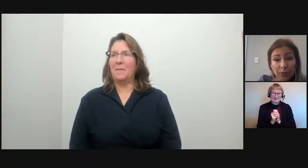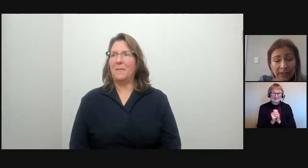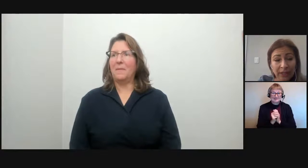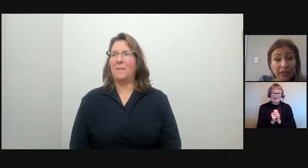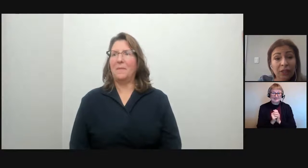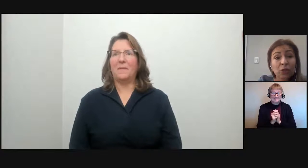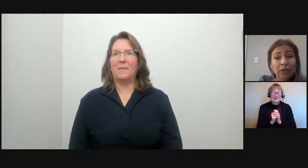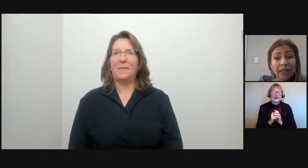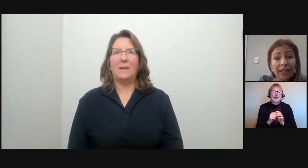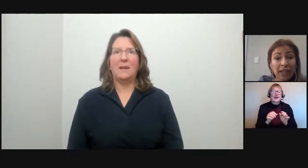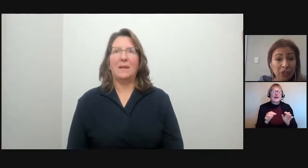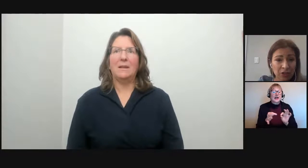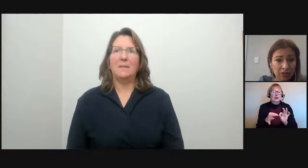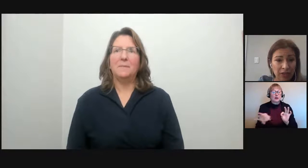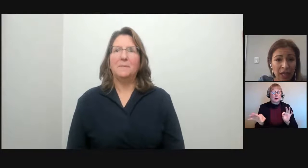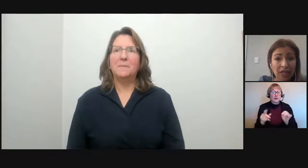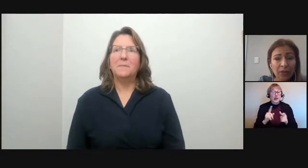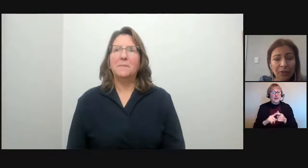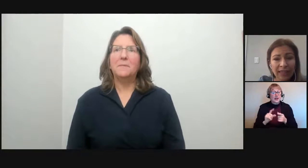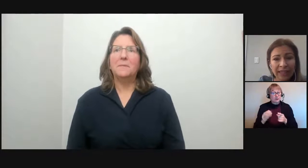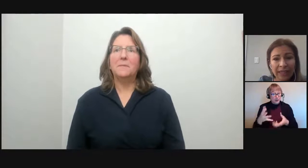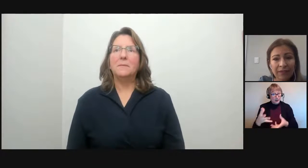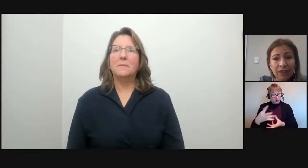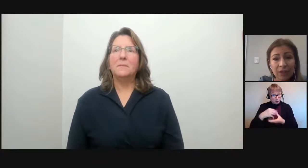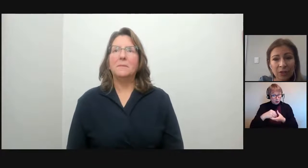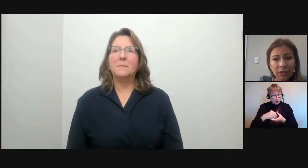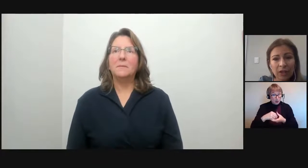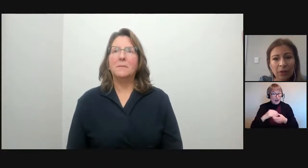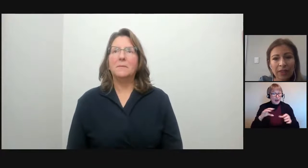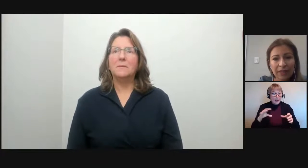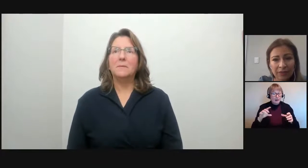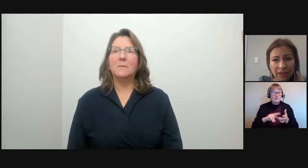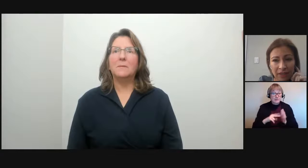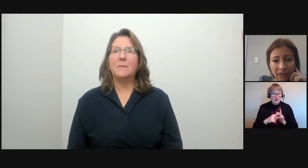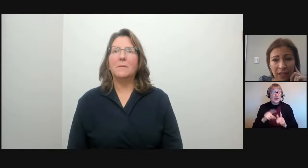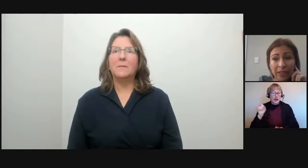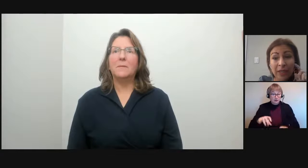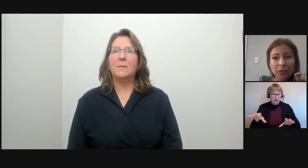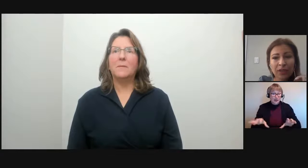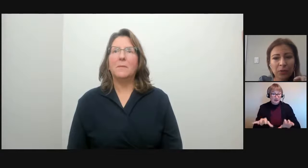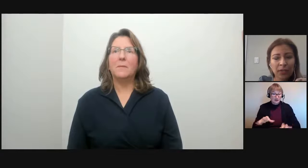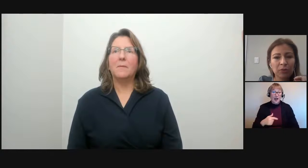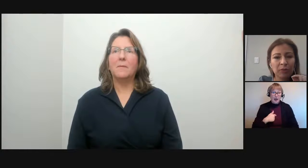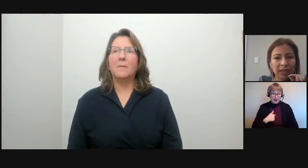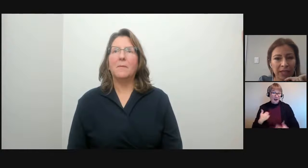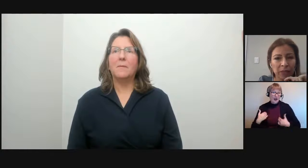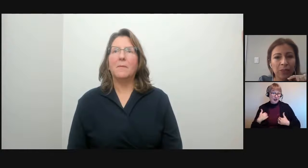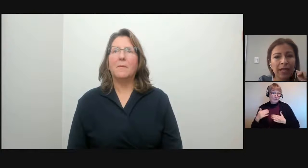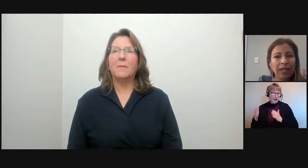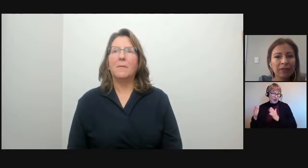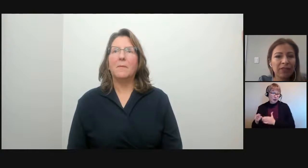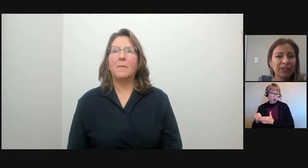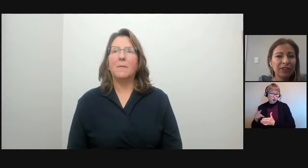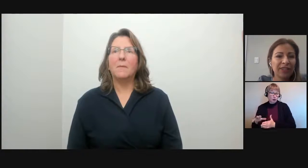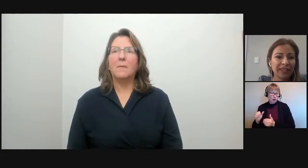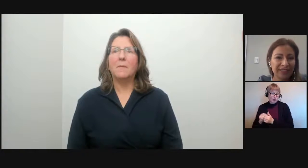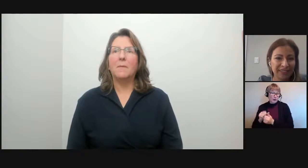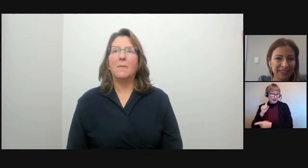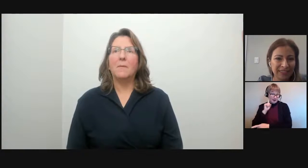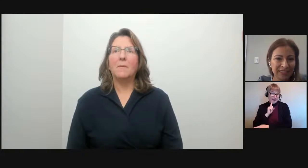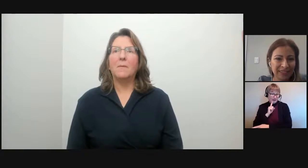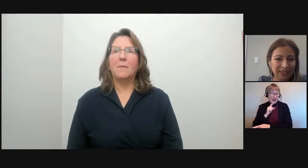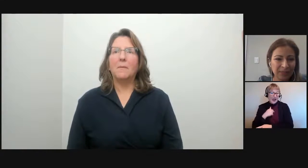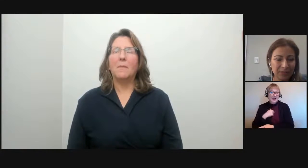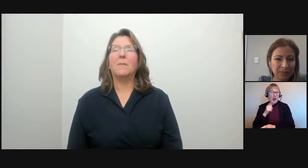is important to take action. I currently have a student with deafness, and I will try to apply what I have learned